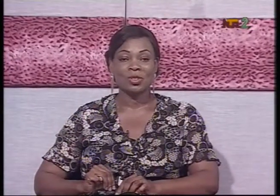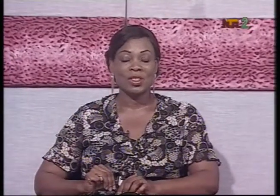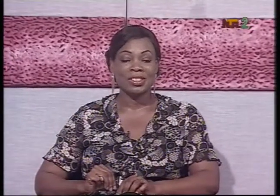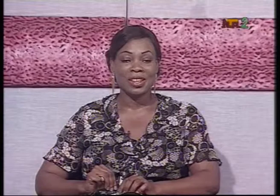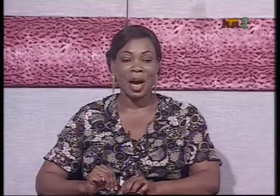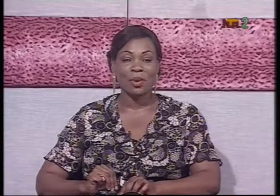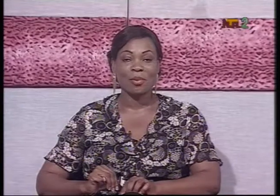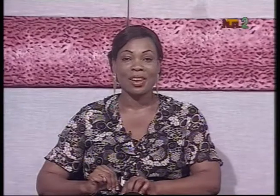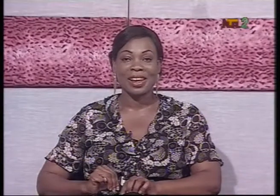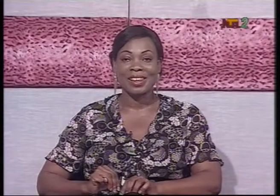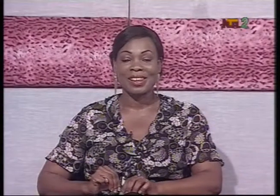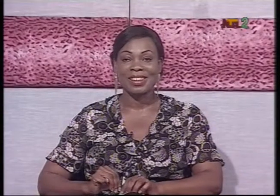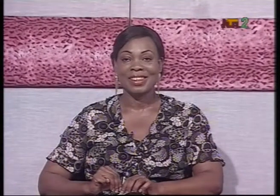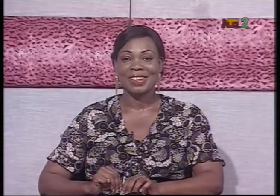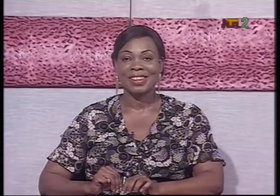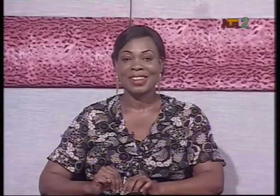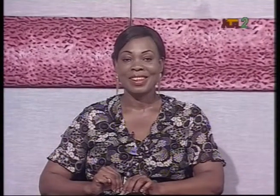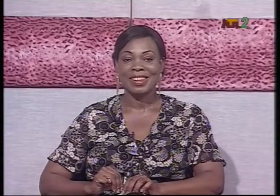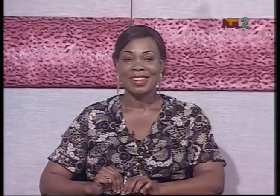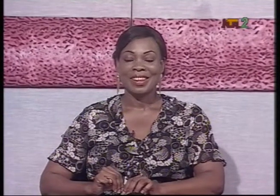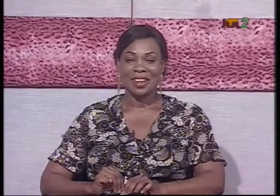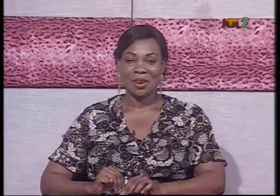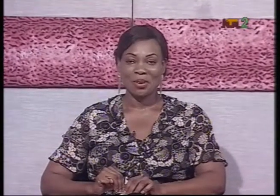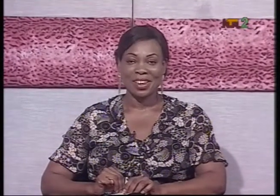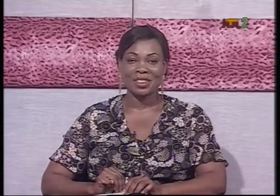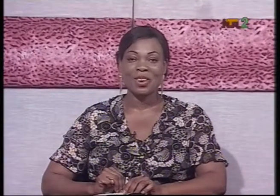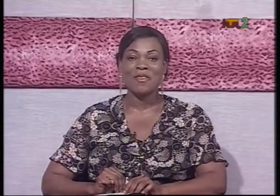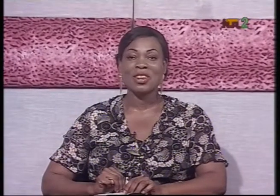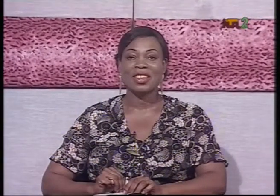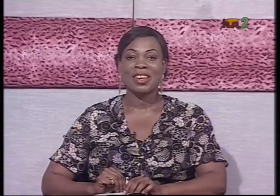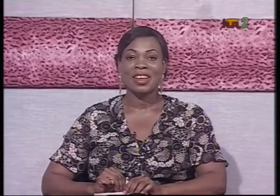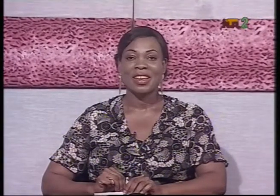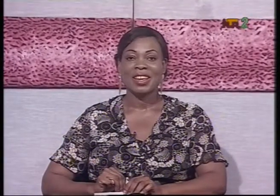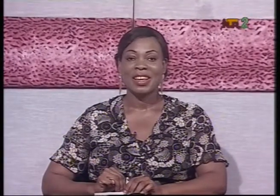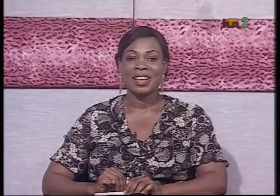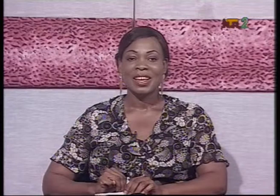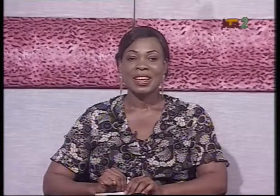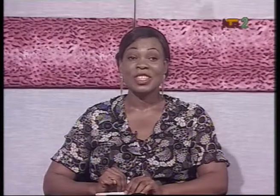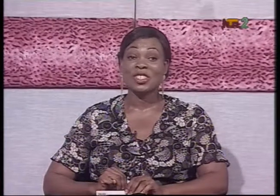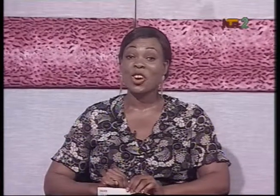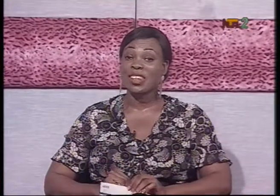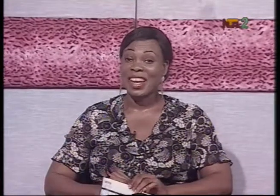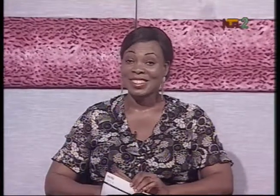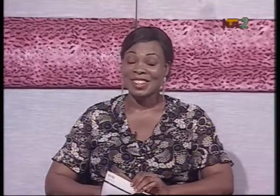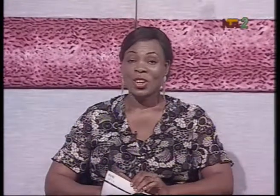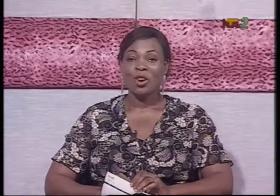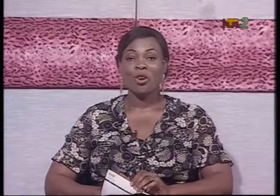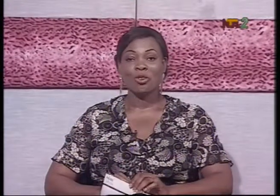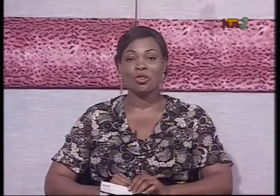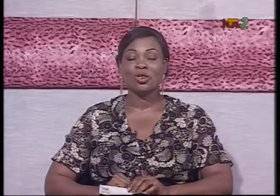Beatrice Abimbola. Abimbola, yes. Okay, do you have This is my second class. This is your second class? Oh, good. So do you